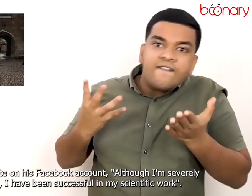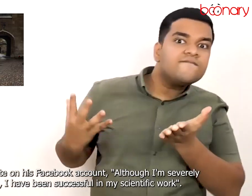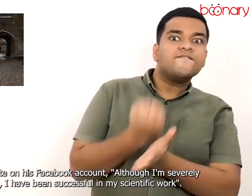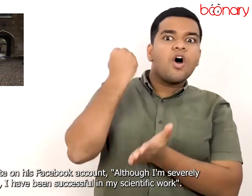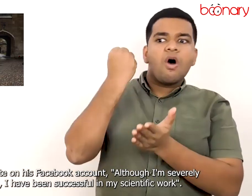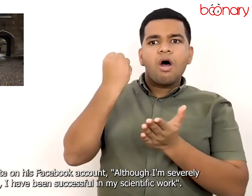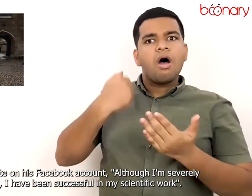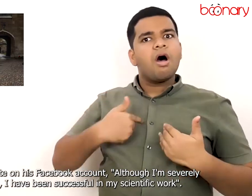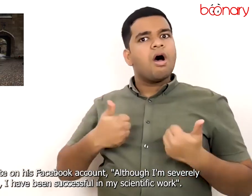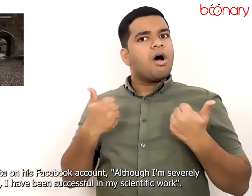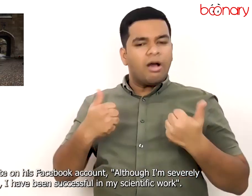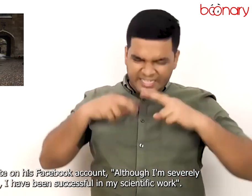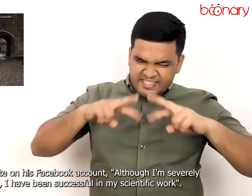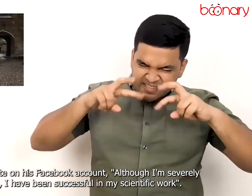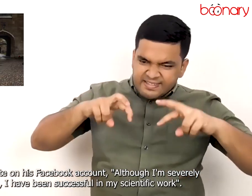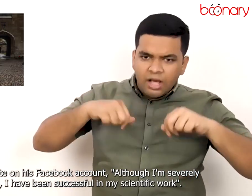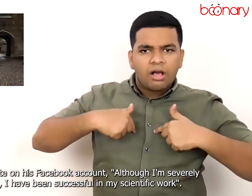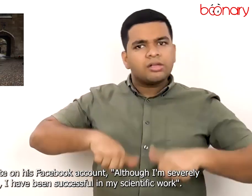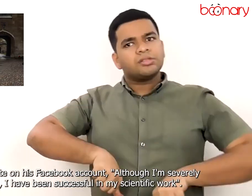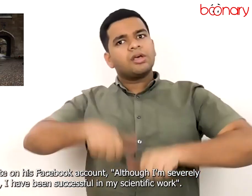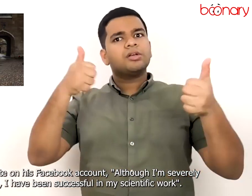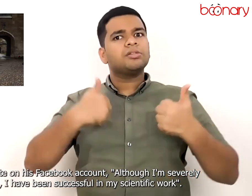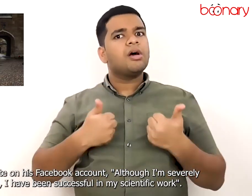been successful in my scientific work."